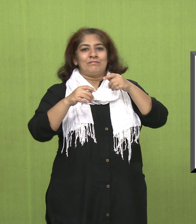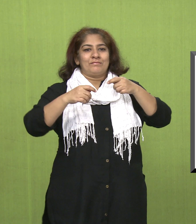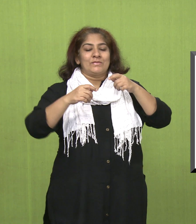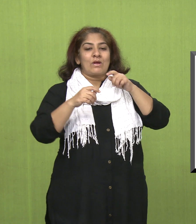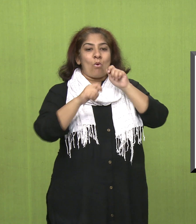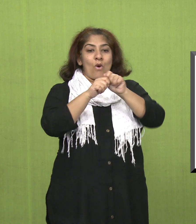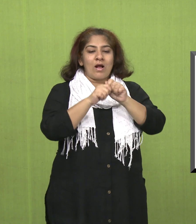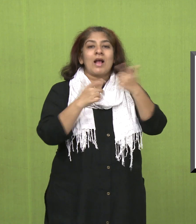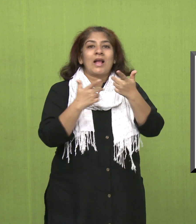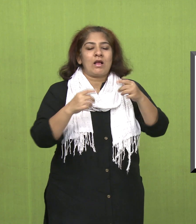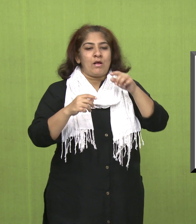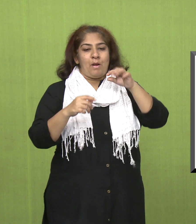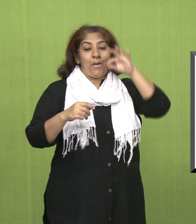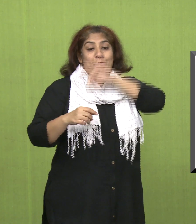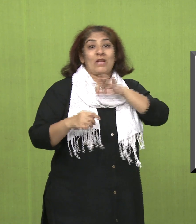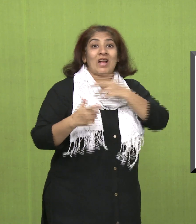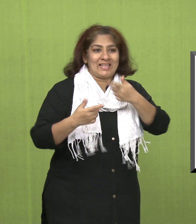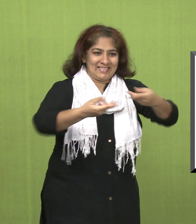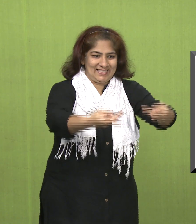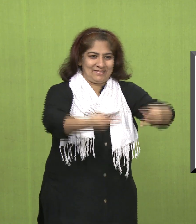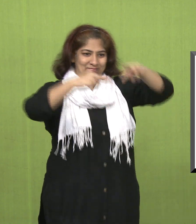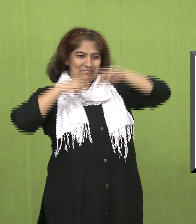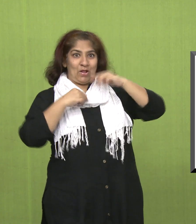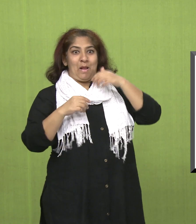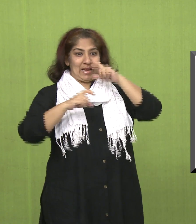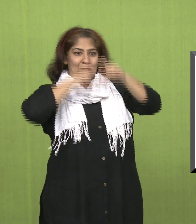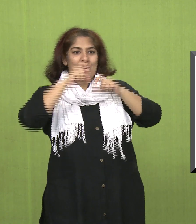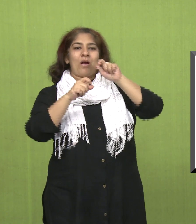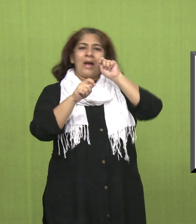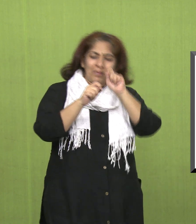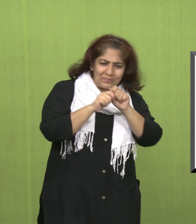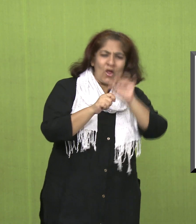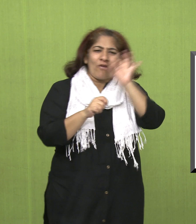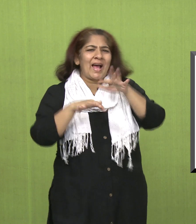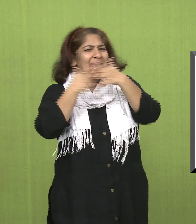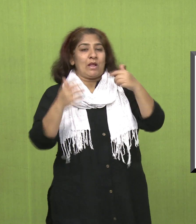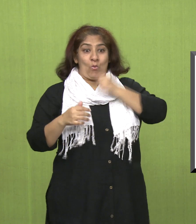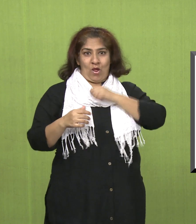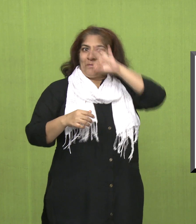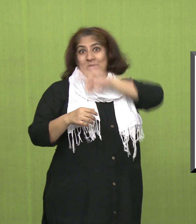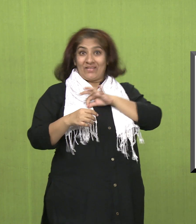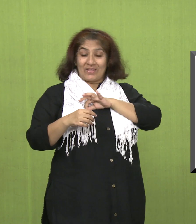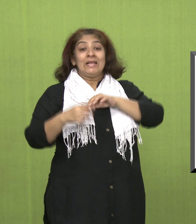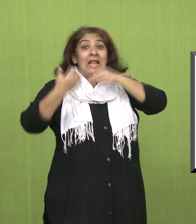Now, like earlier, we explained about the companies or